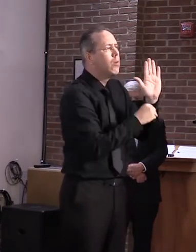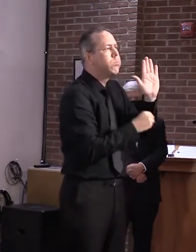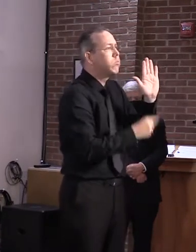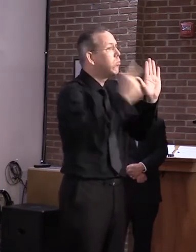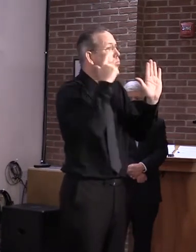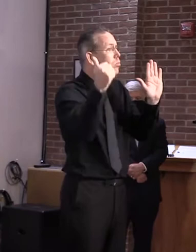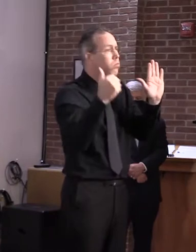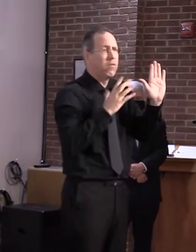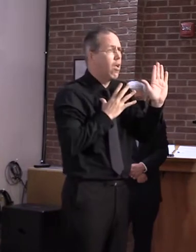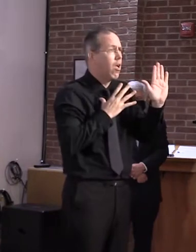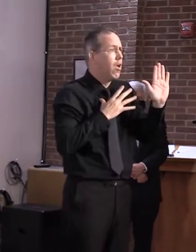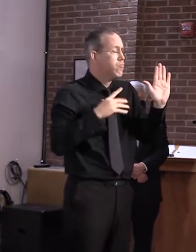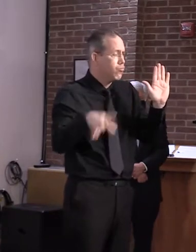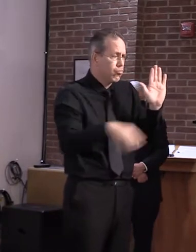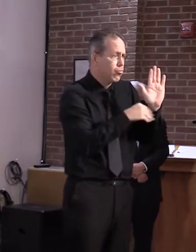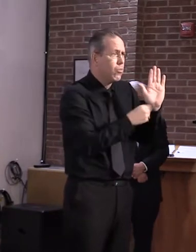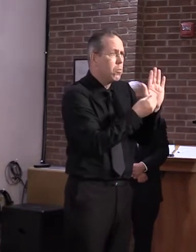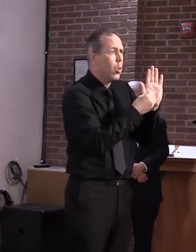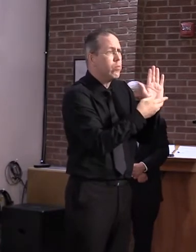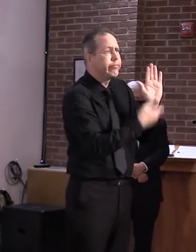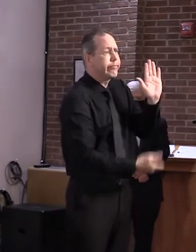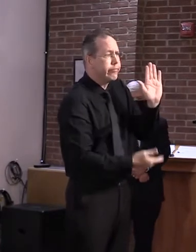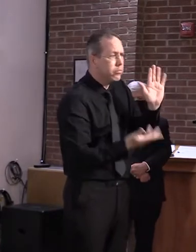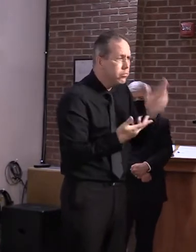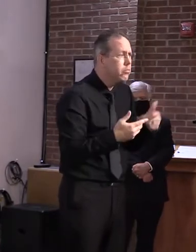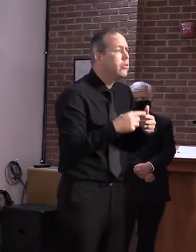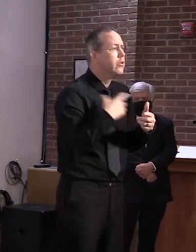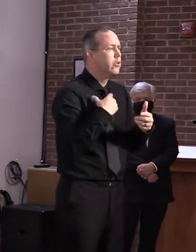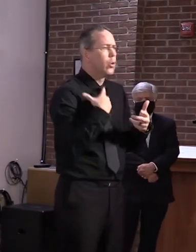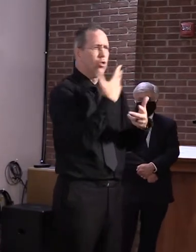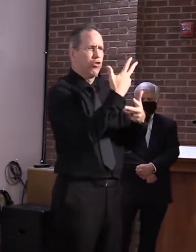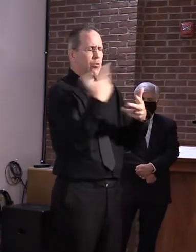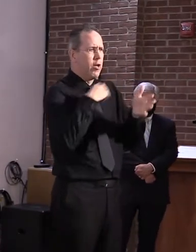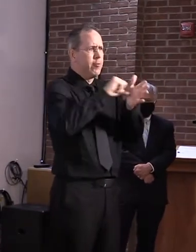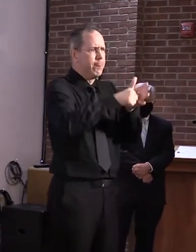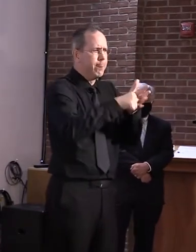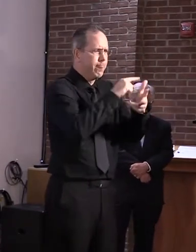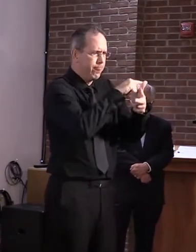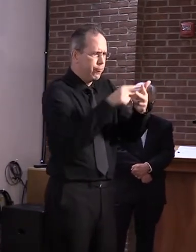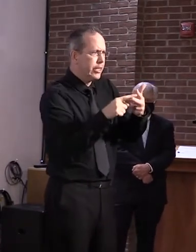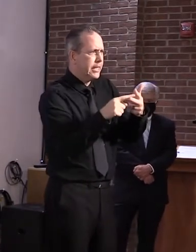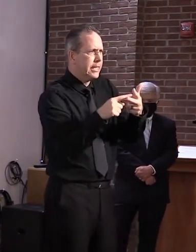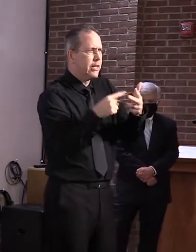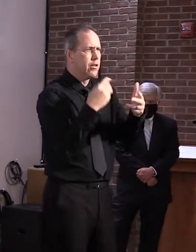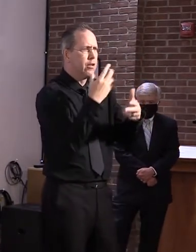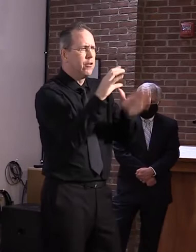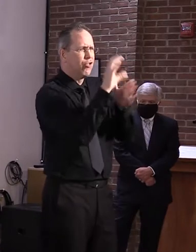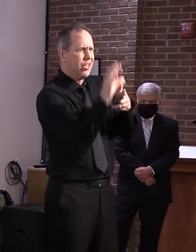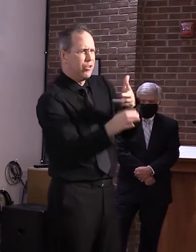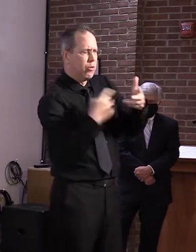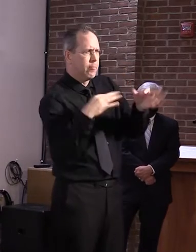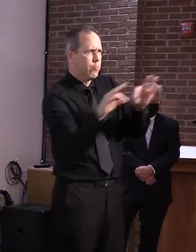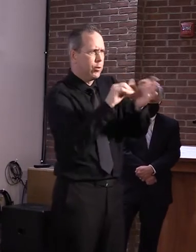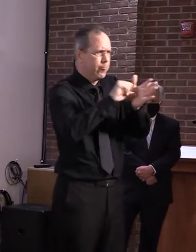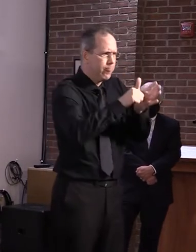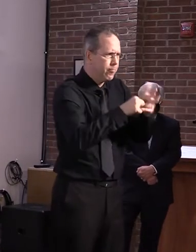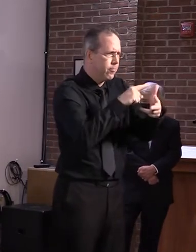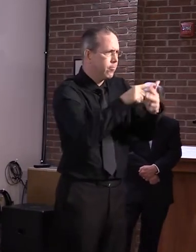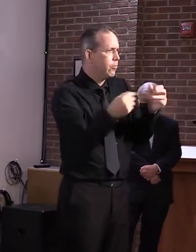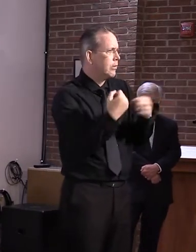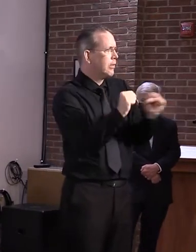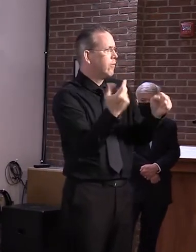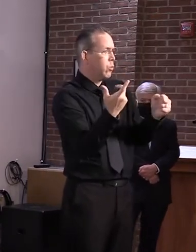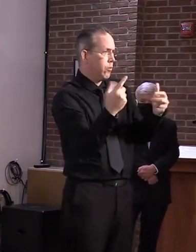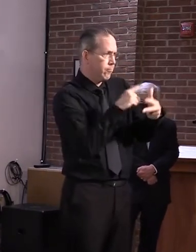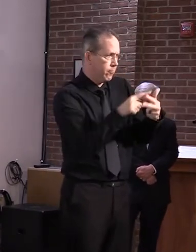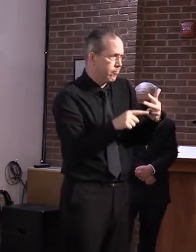major components or three major themes as we can think about how we're going to bring everyone back safely and keep them here